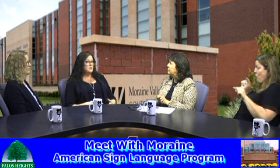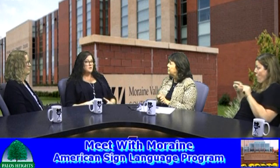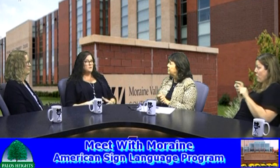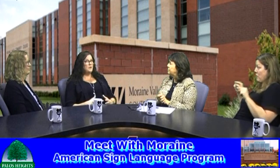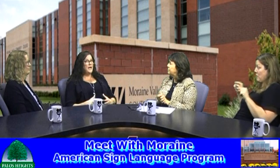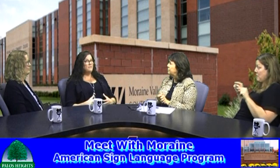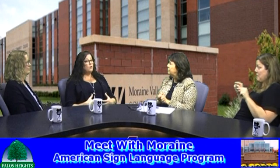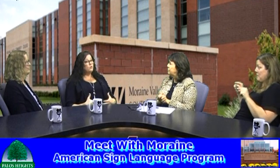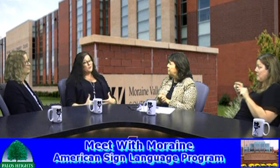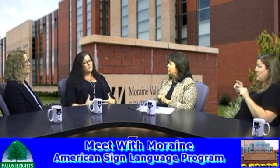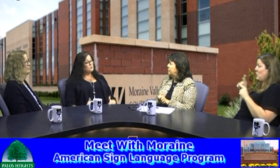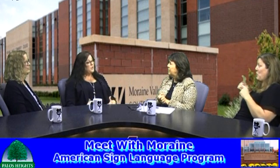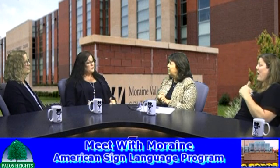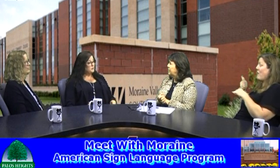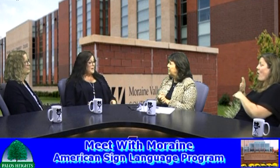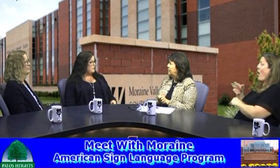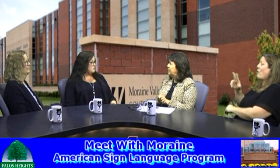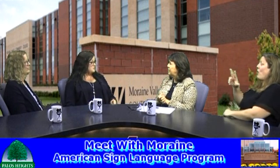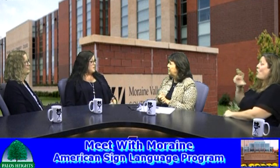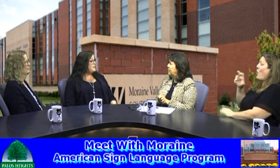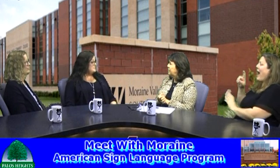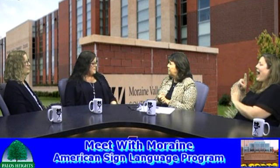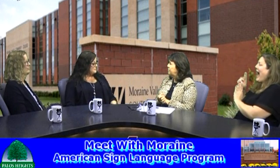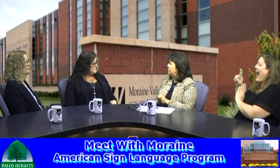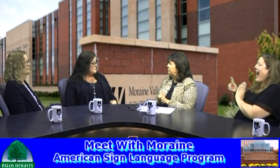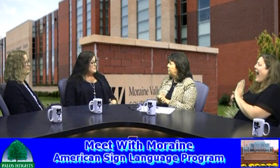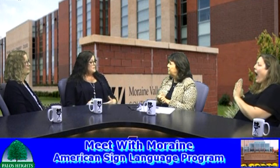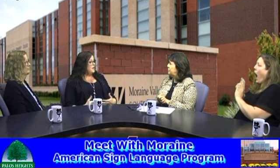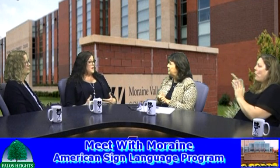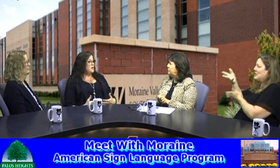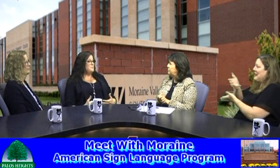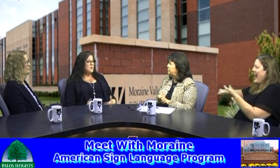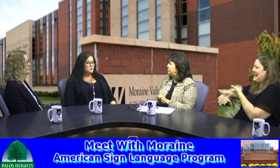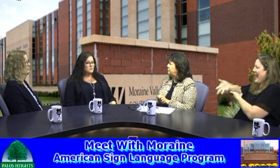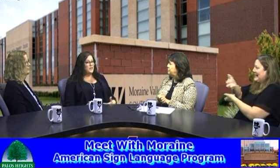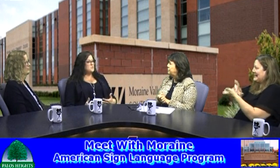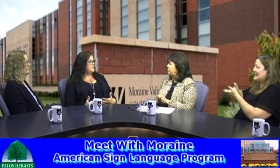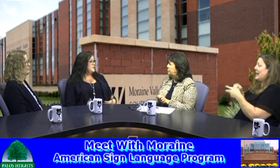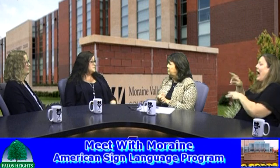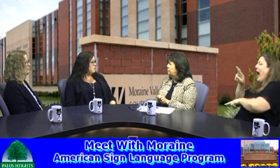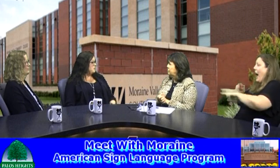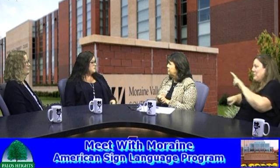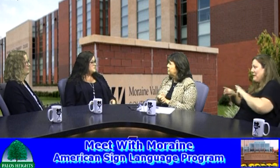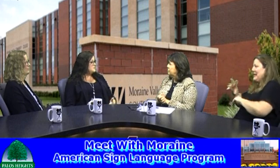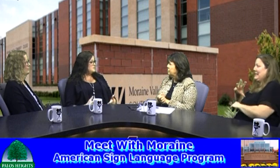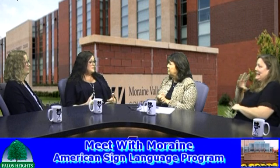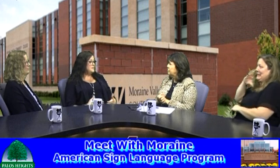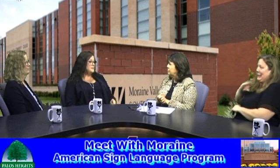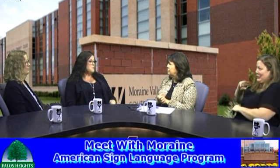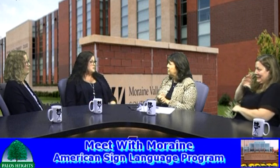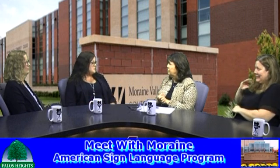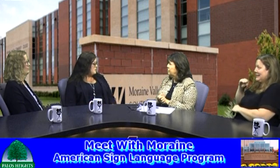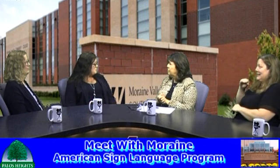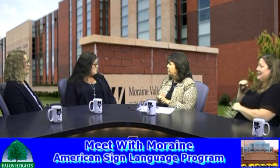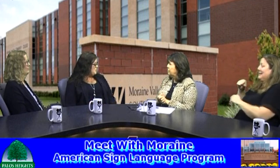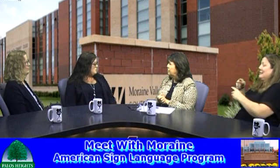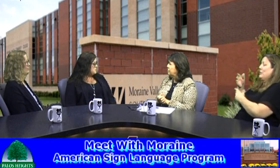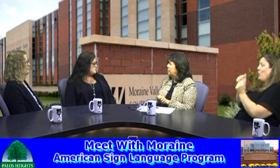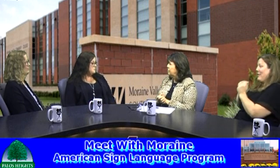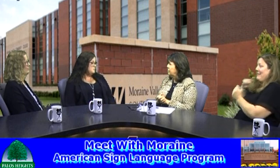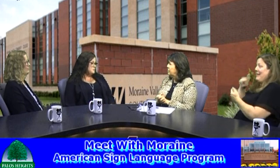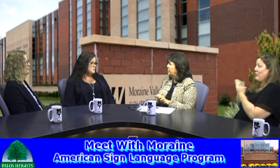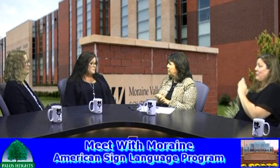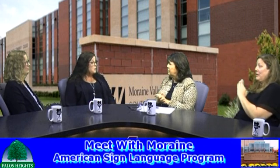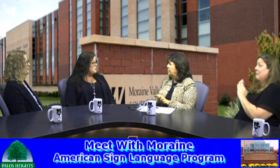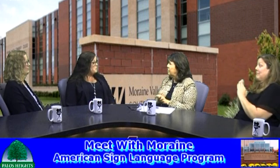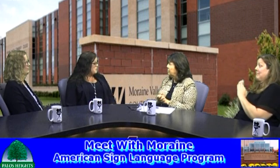program, you will have over 300 hours of contact, observation, and experience in and amongst the deaf community,